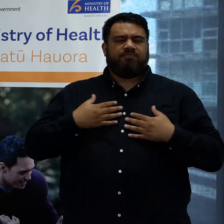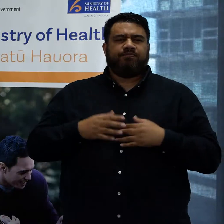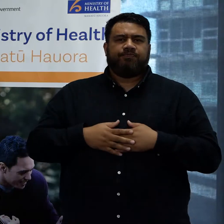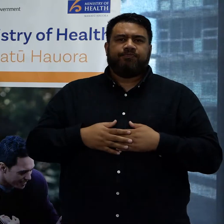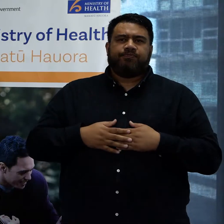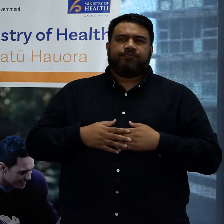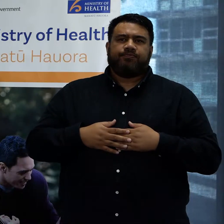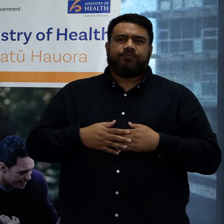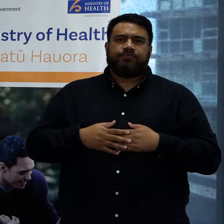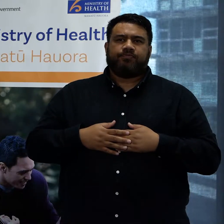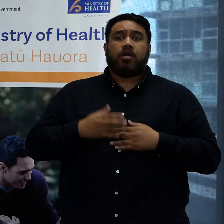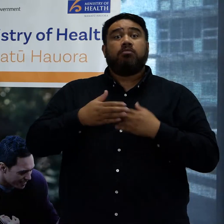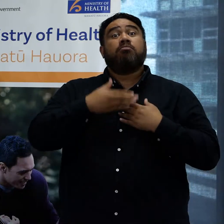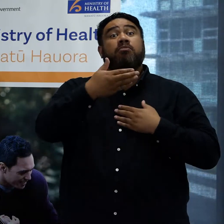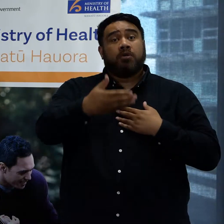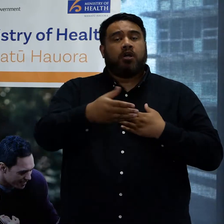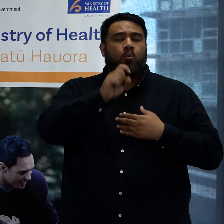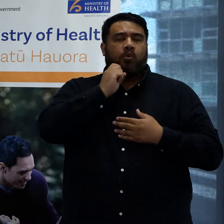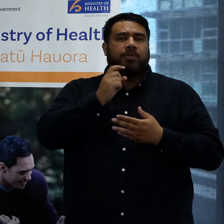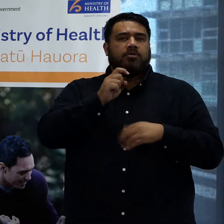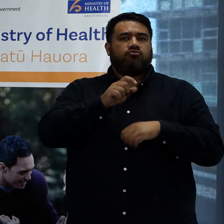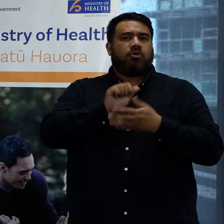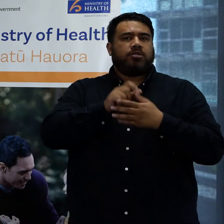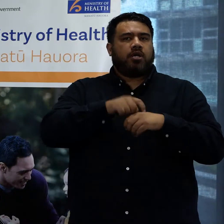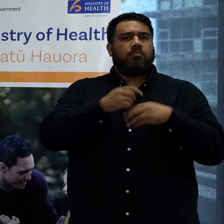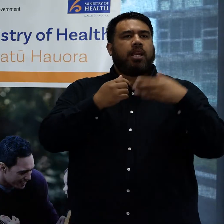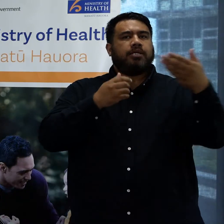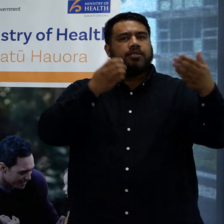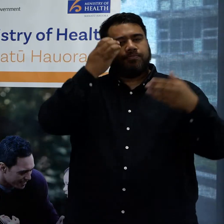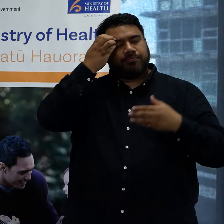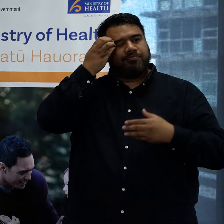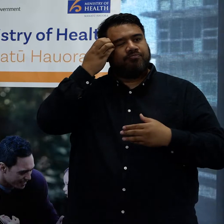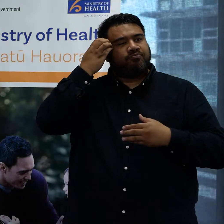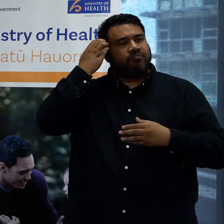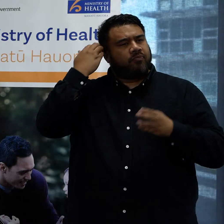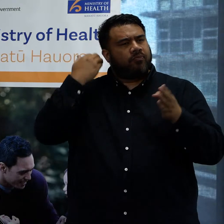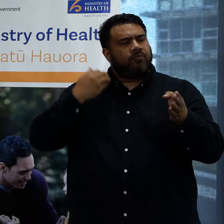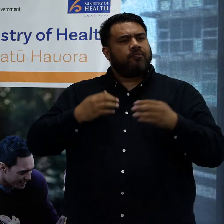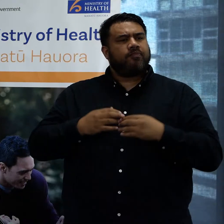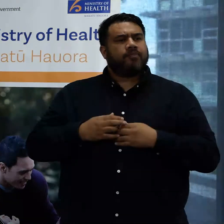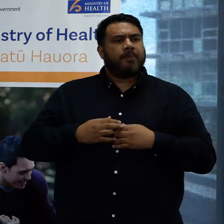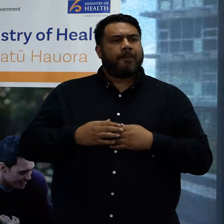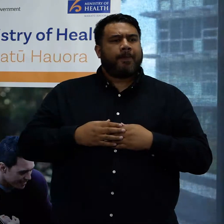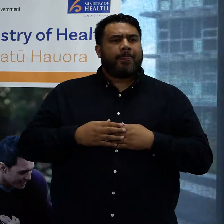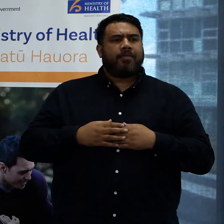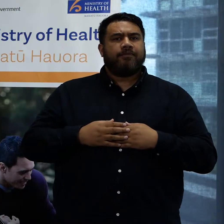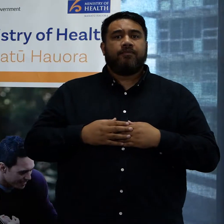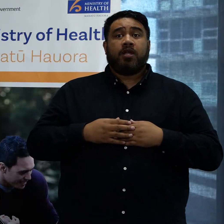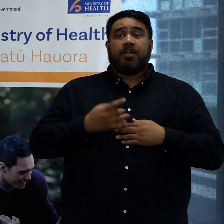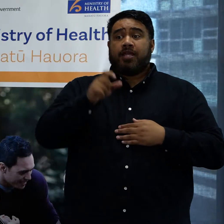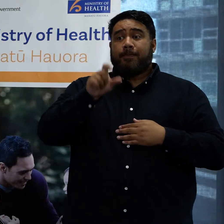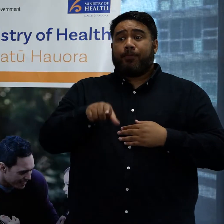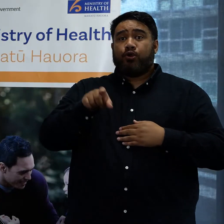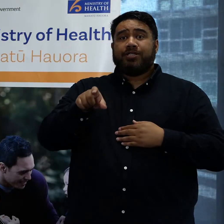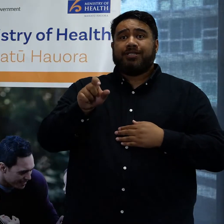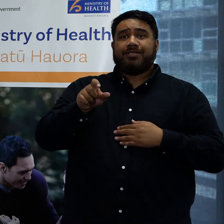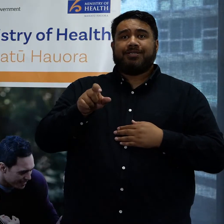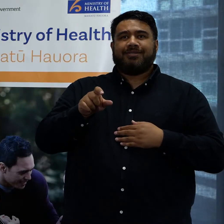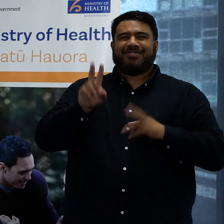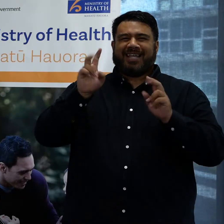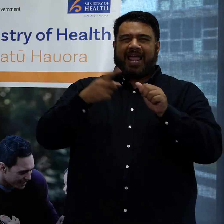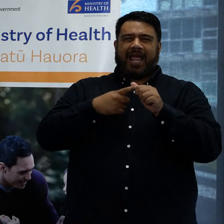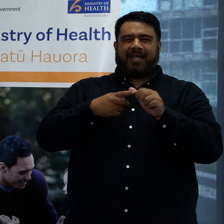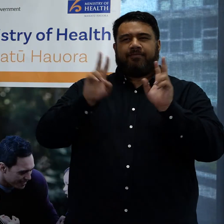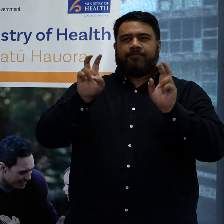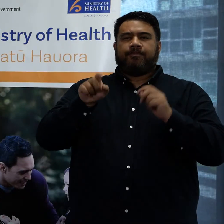intense inquiry, but the time will come. Please. How is the investigation into the case A going, how they became infected